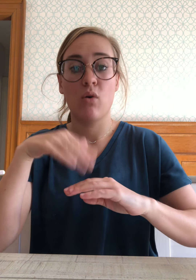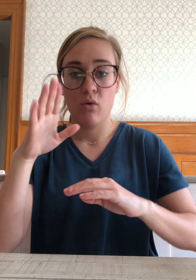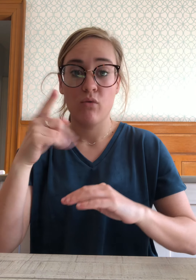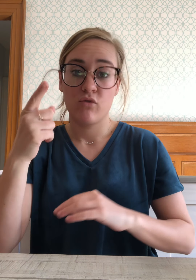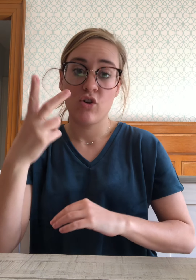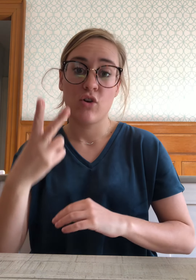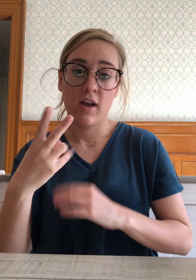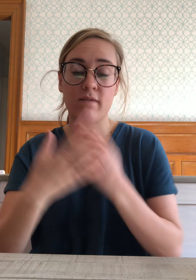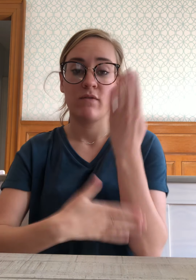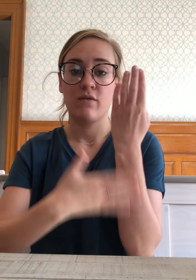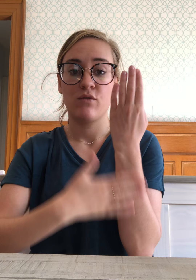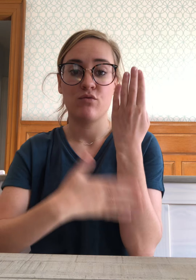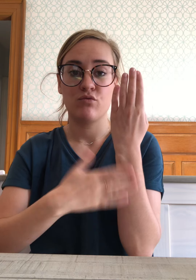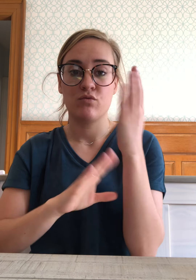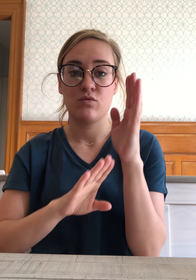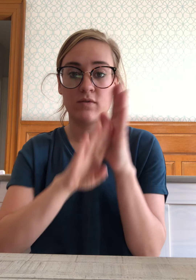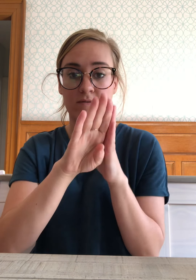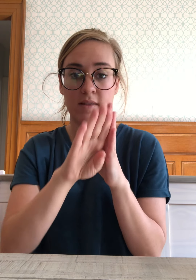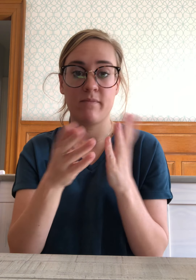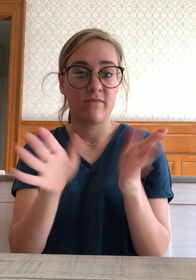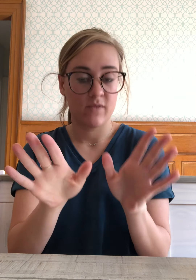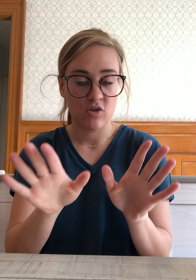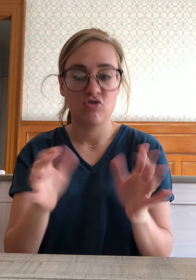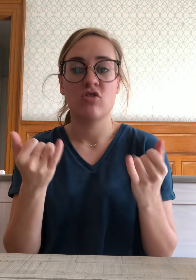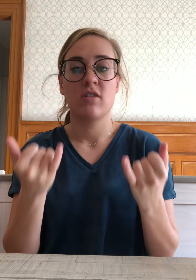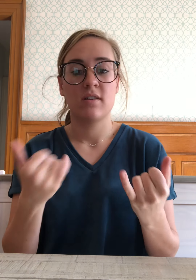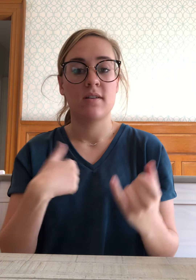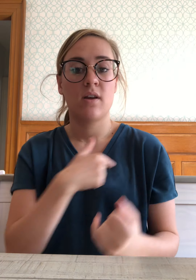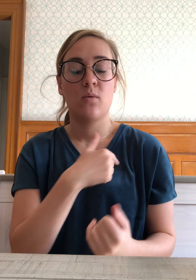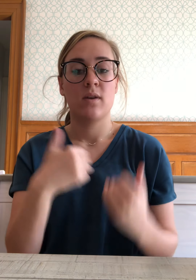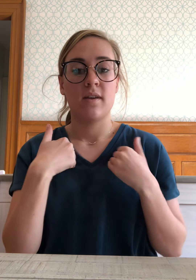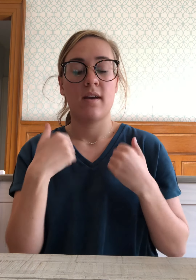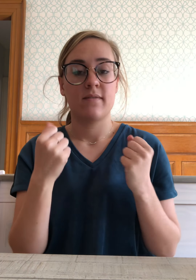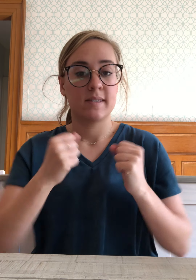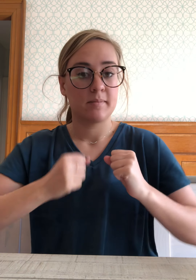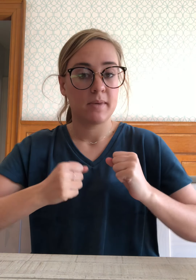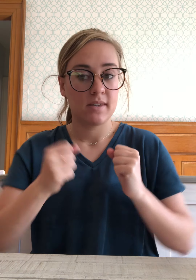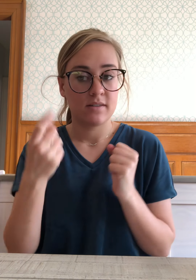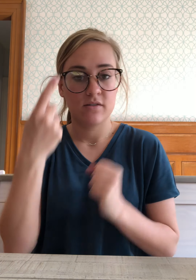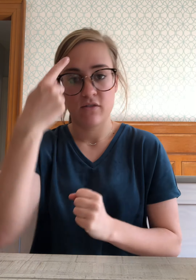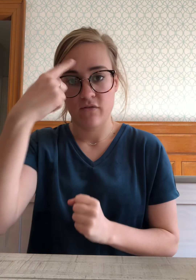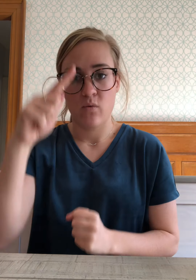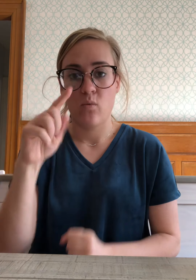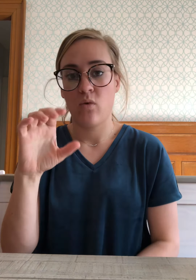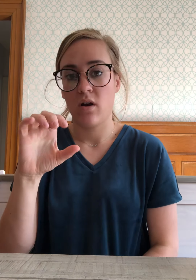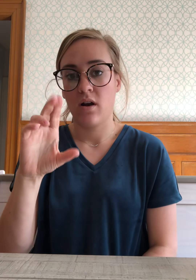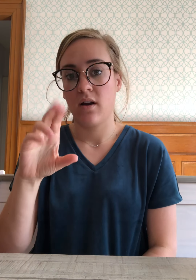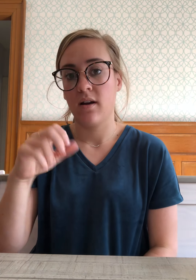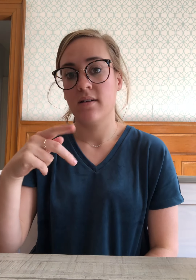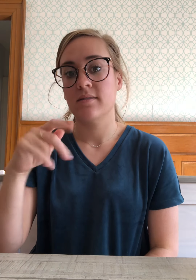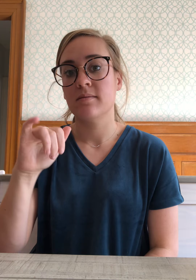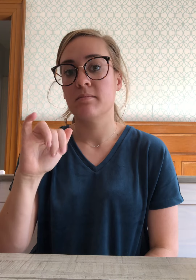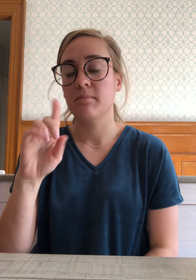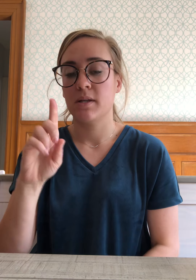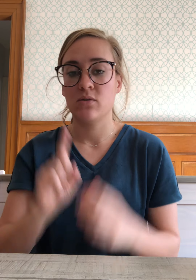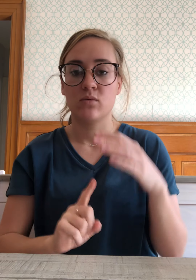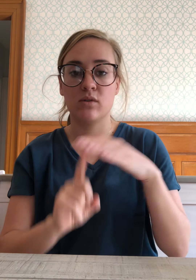in a previous lecture. Now we have space for the cuspids to erupt and to fall back